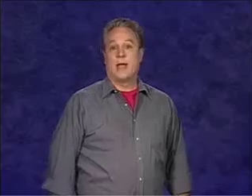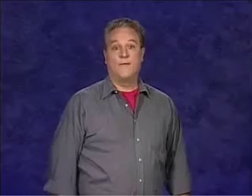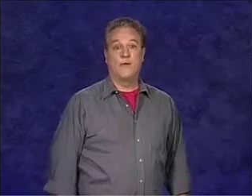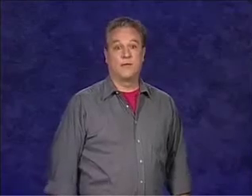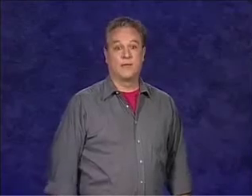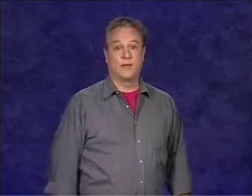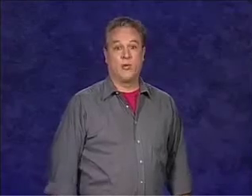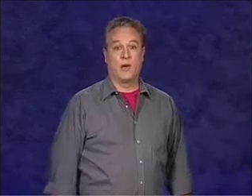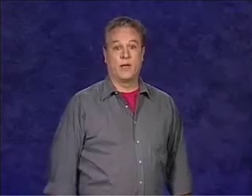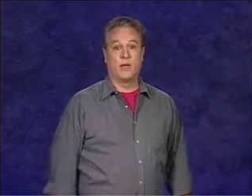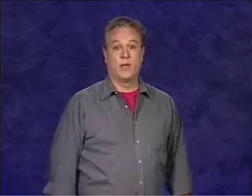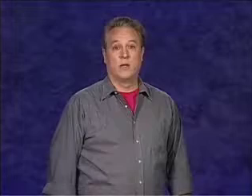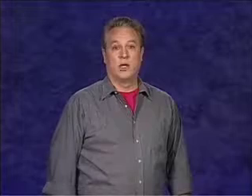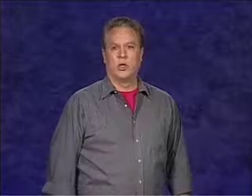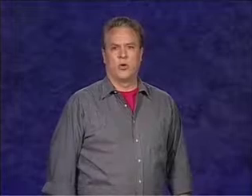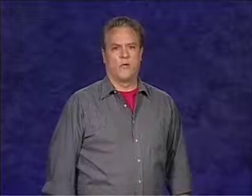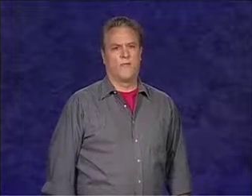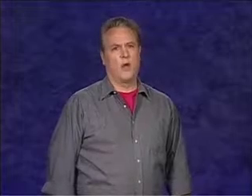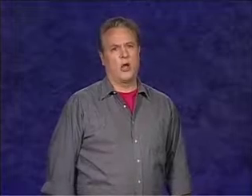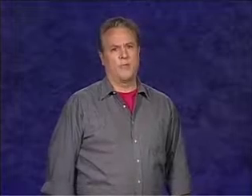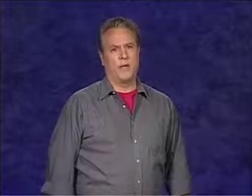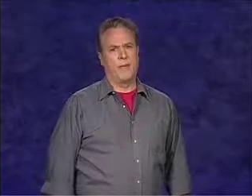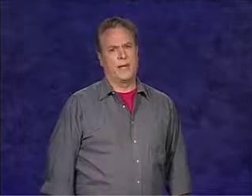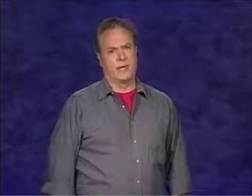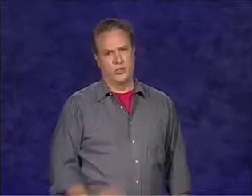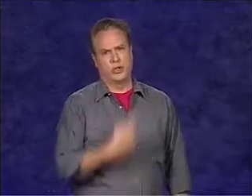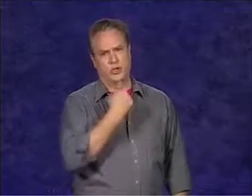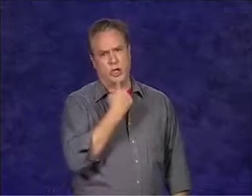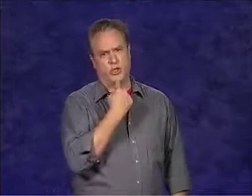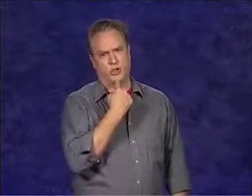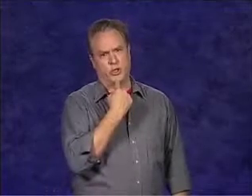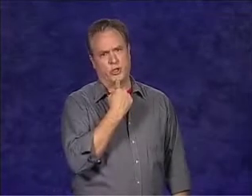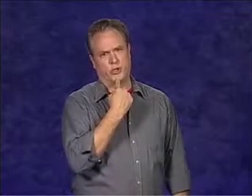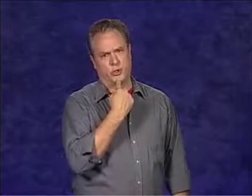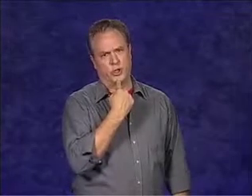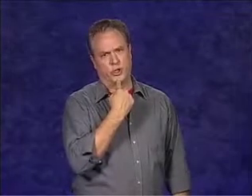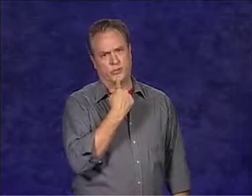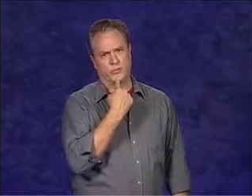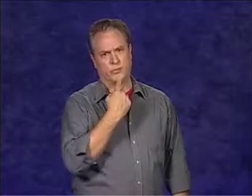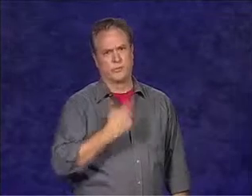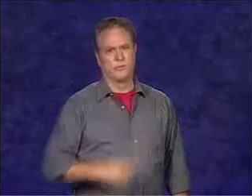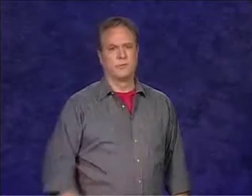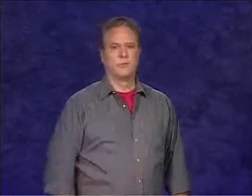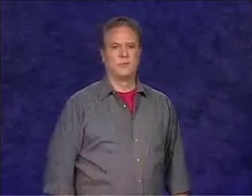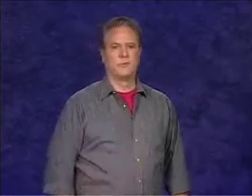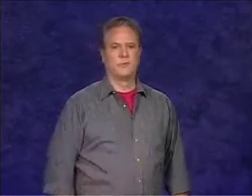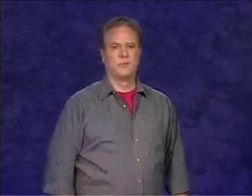If you're disappointed, your frown may make an indentation in your chin.